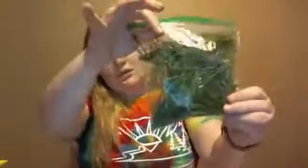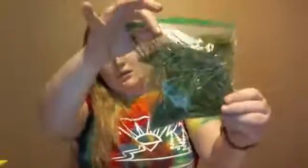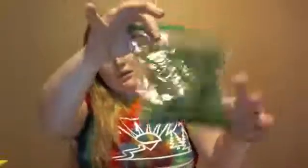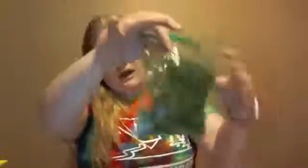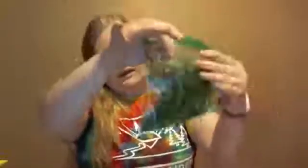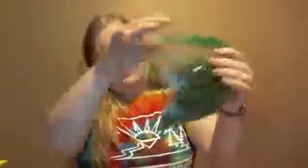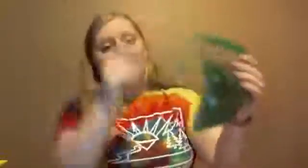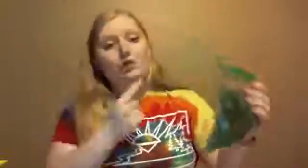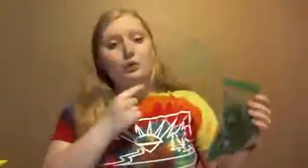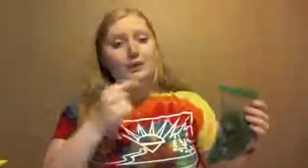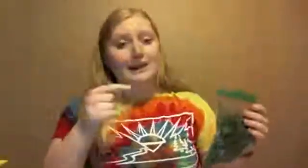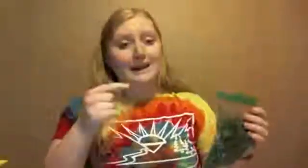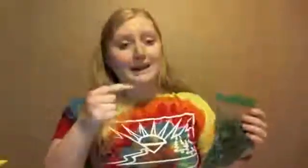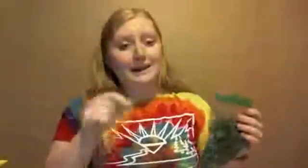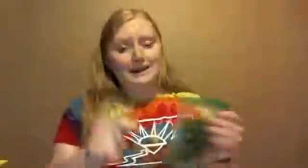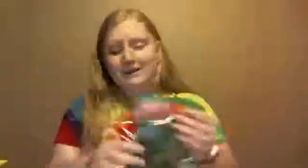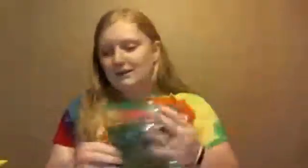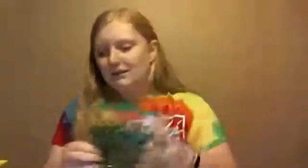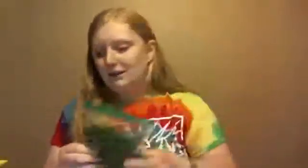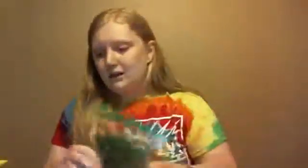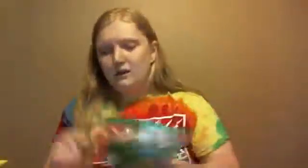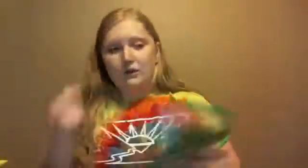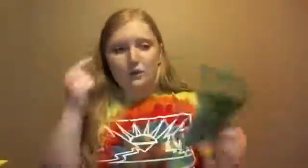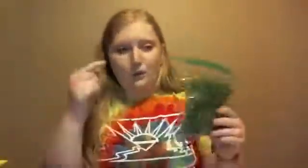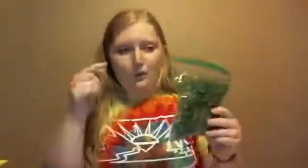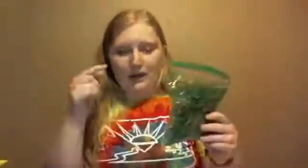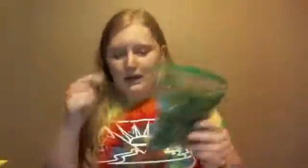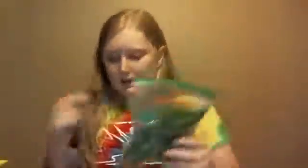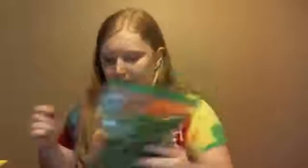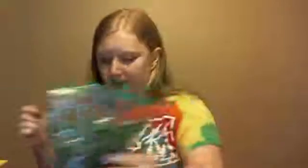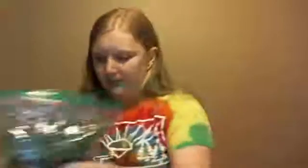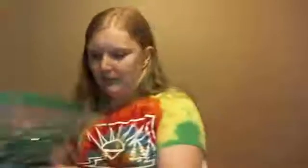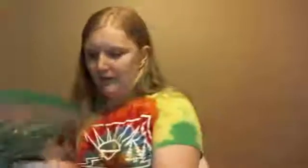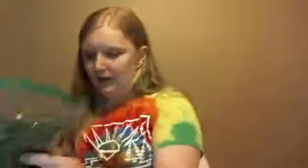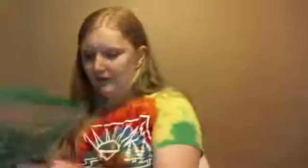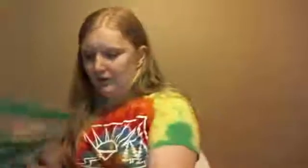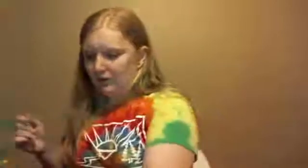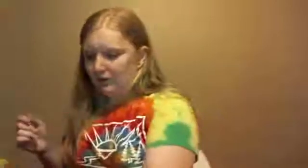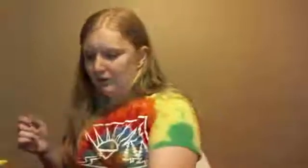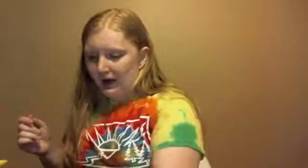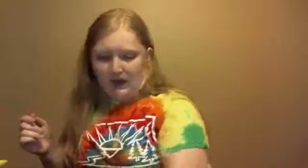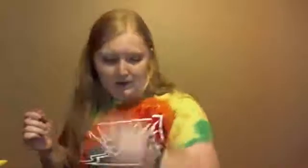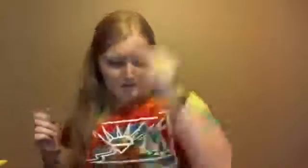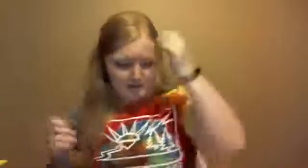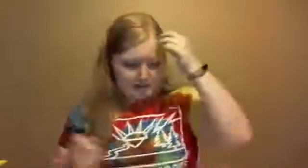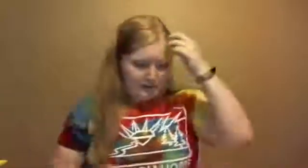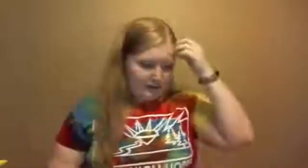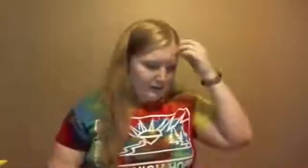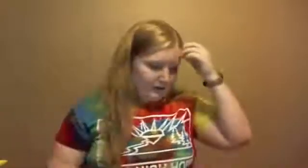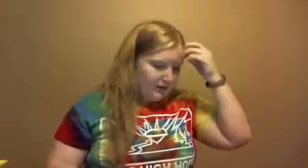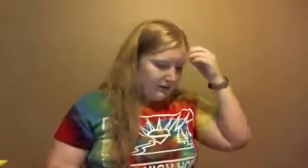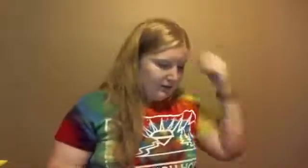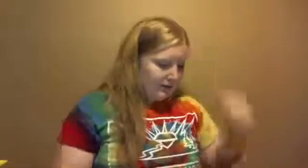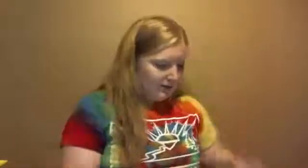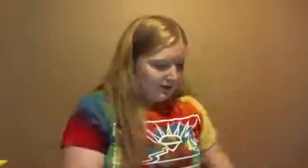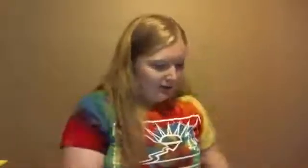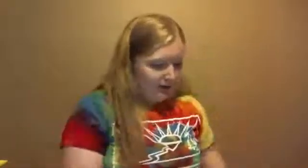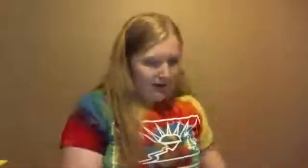So that's green. So green, I have some grass. And